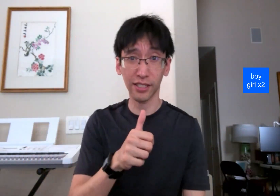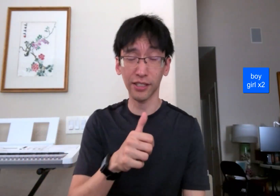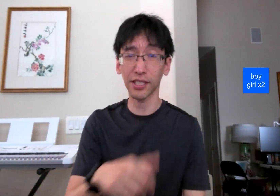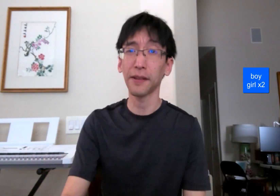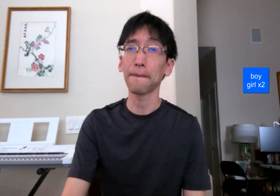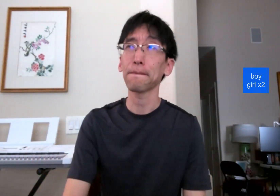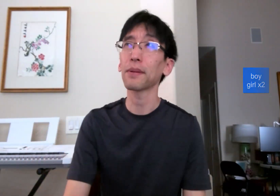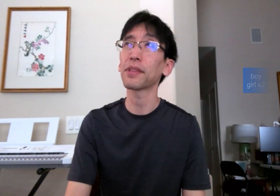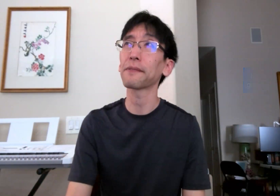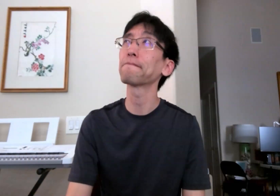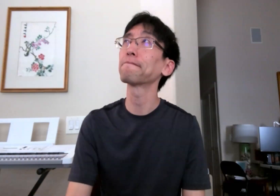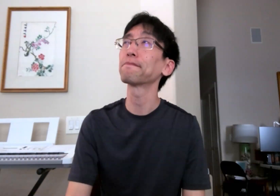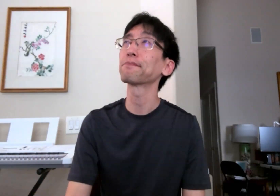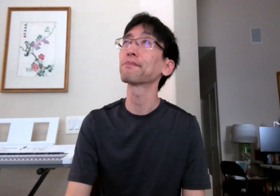girls. Let me think.